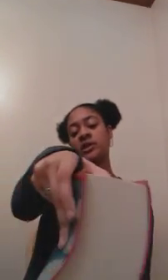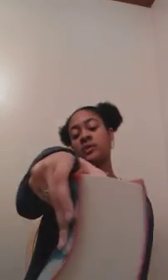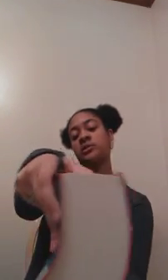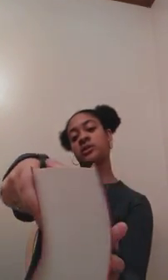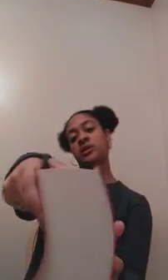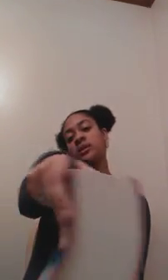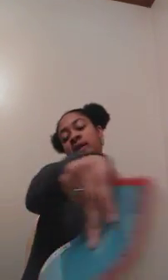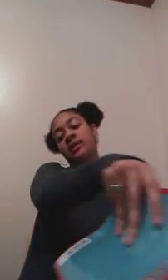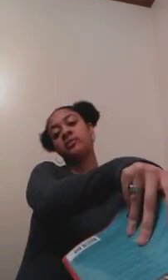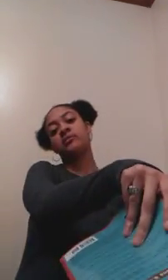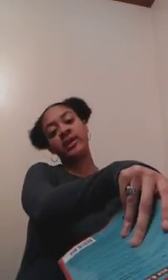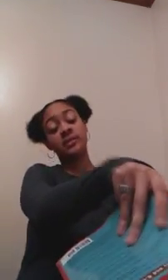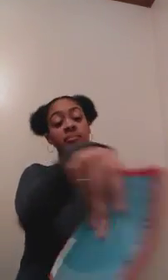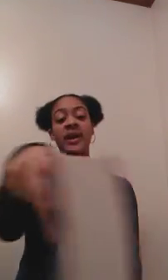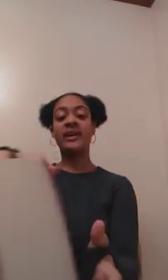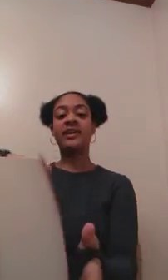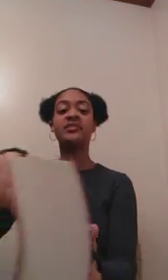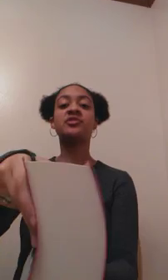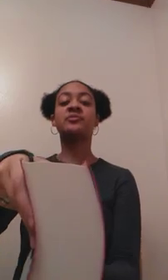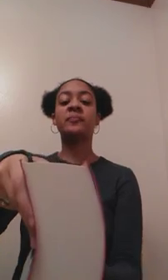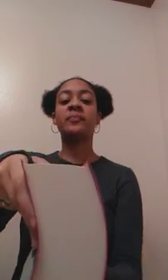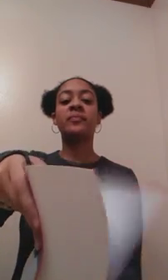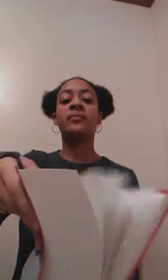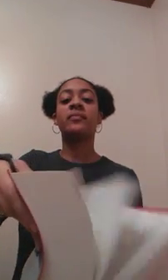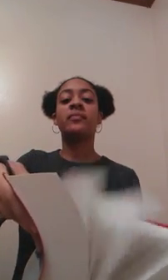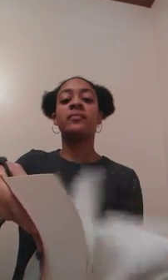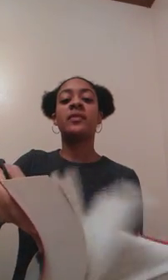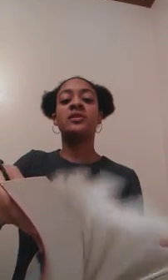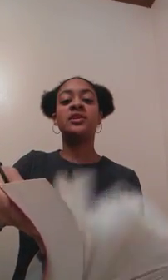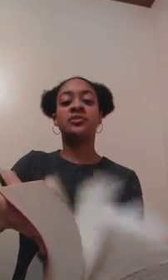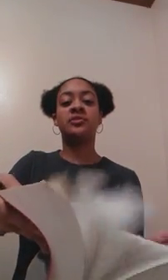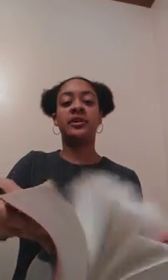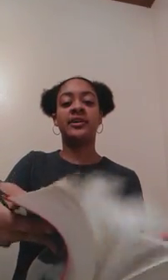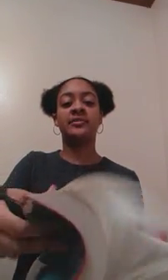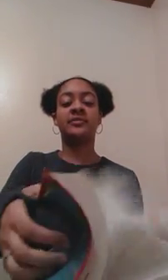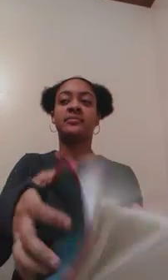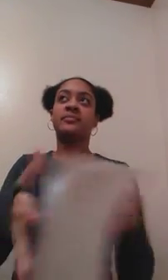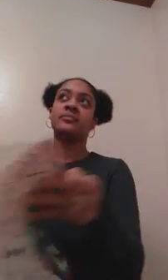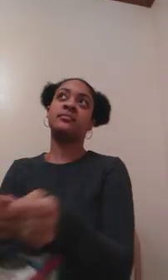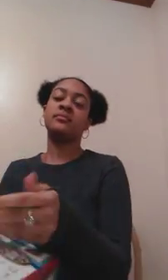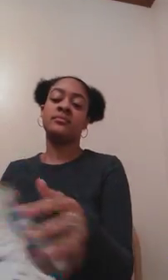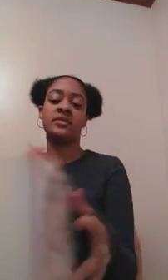and I'm just going to land it on a random page and teach it to you guys. So,